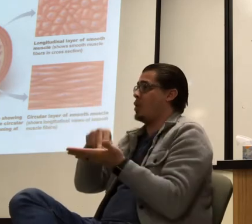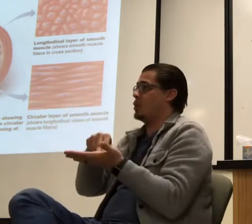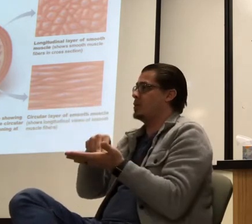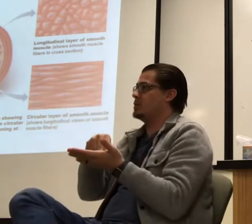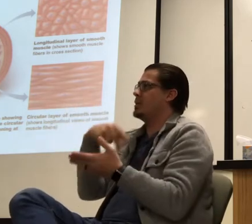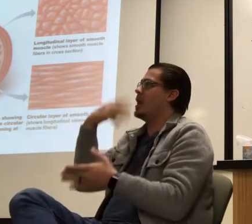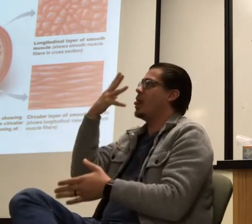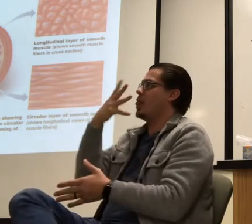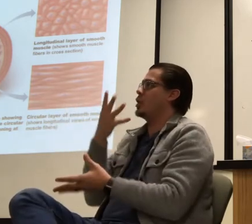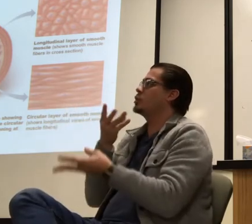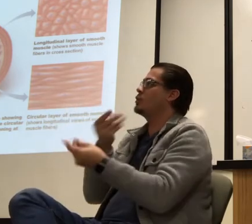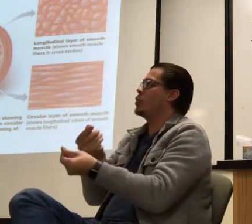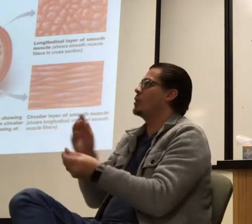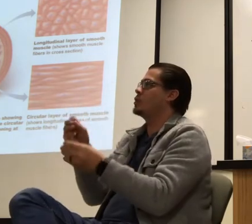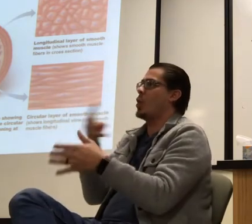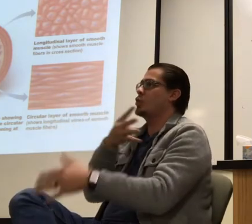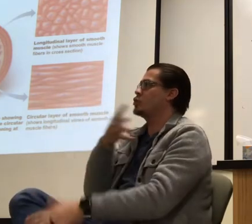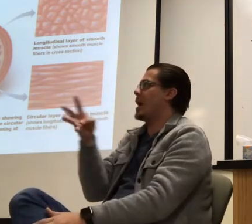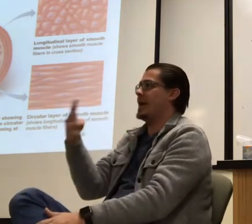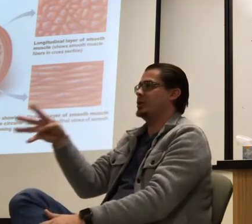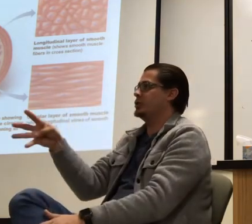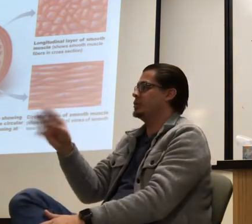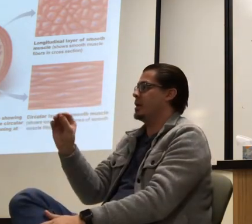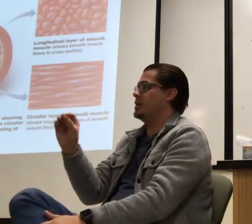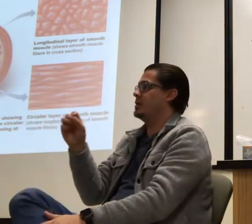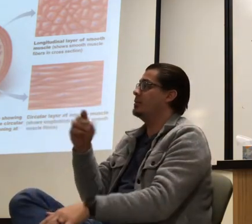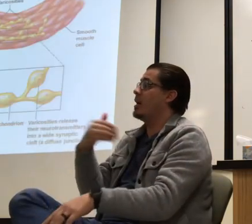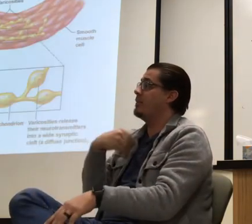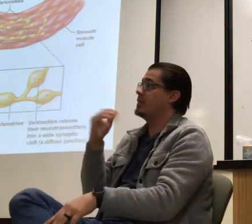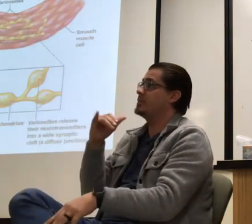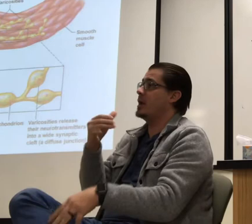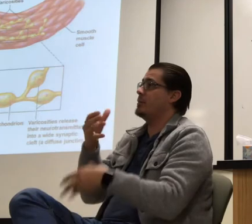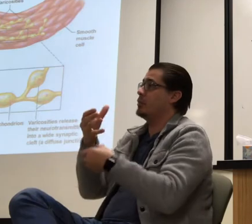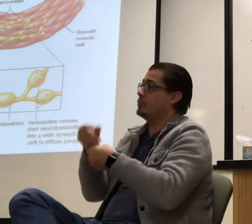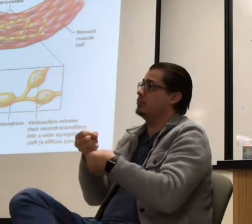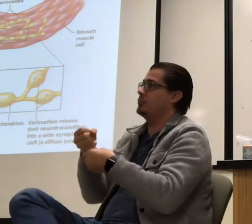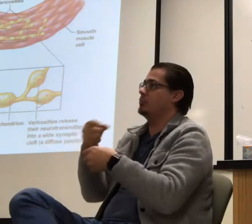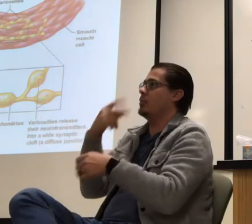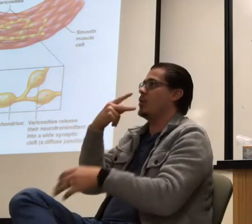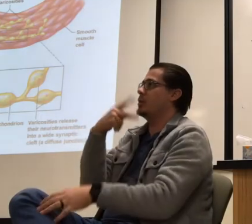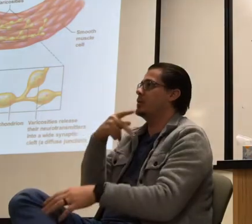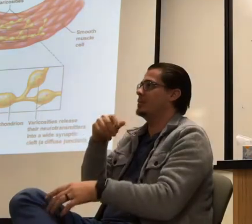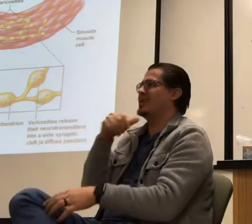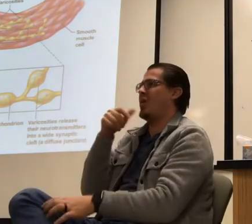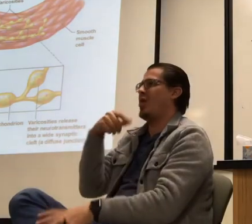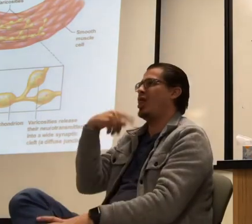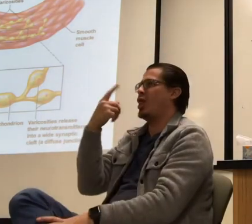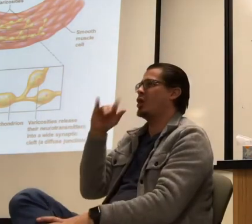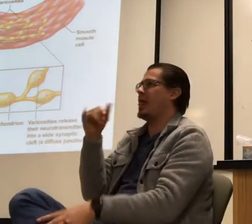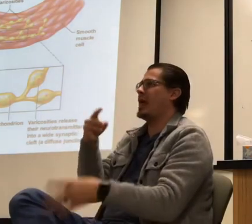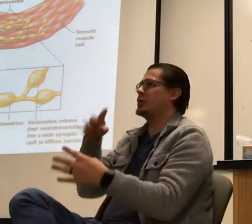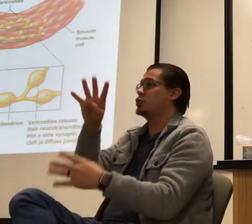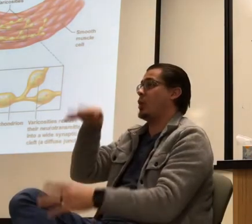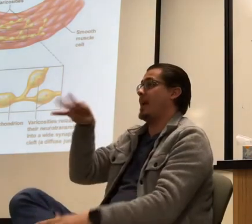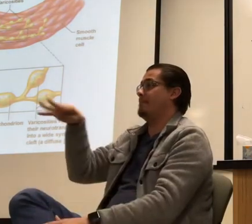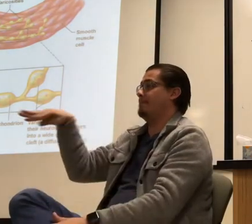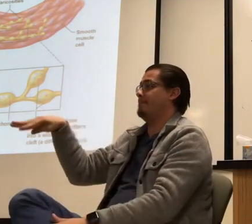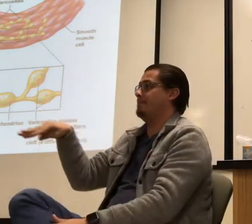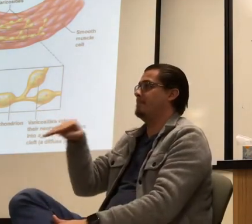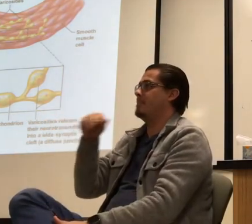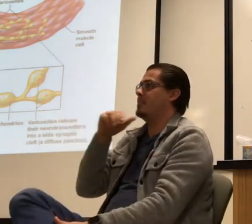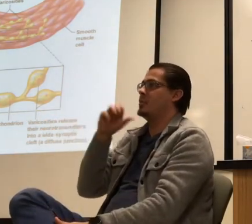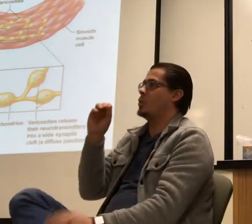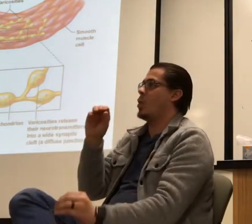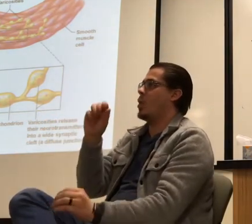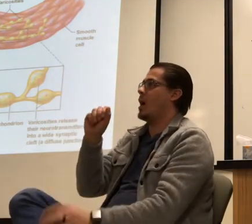There's no striation. However, they do have the same contractile proteins. They just don't look striped. Instead of axon